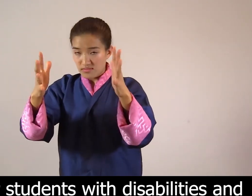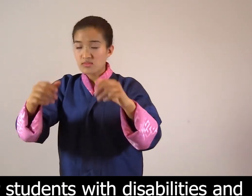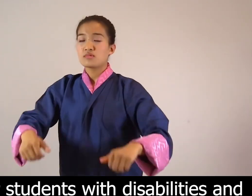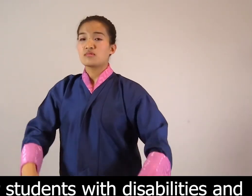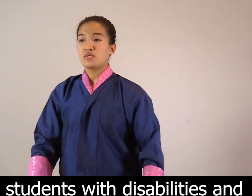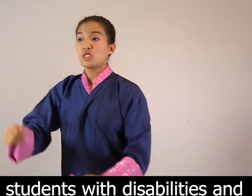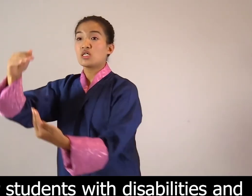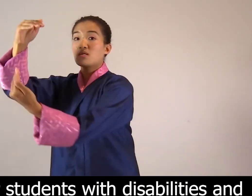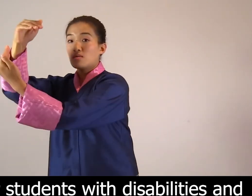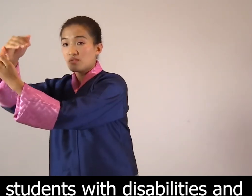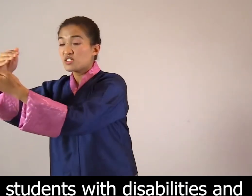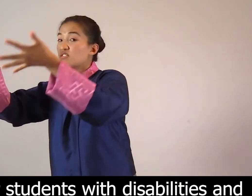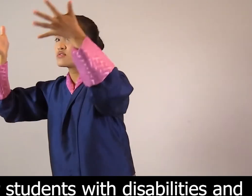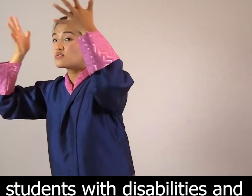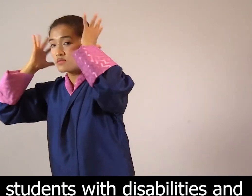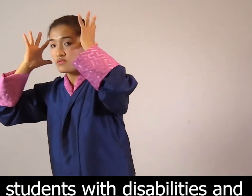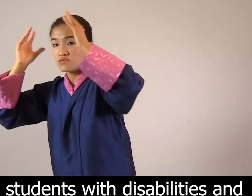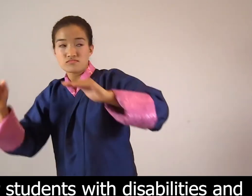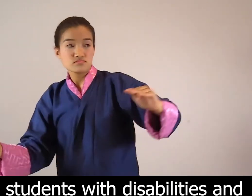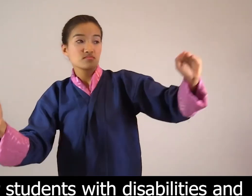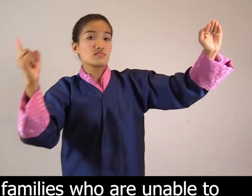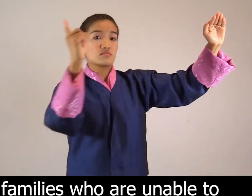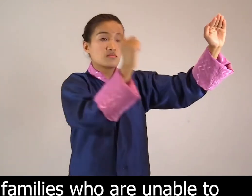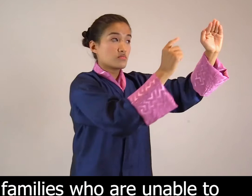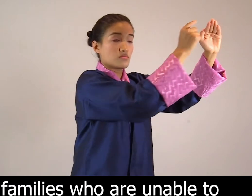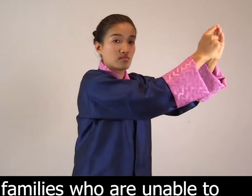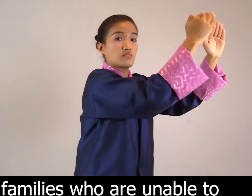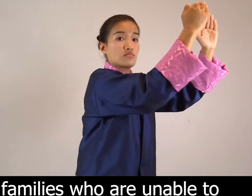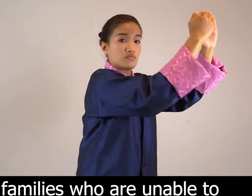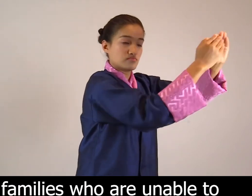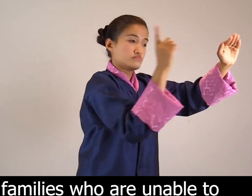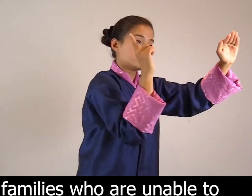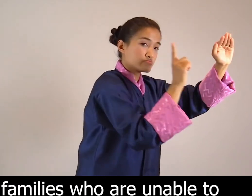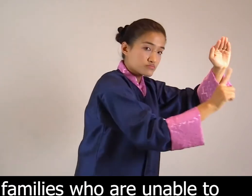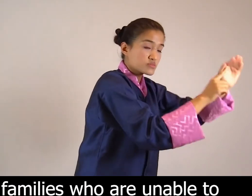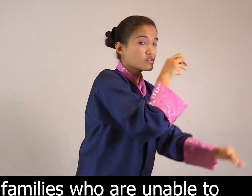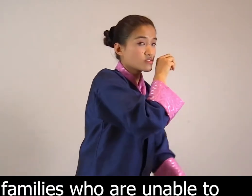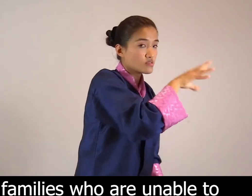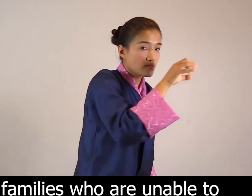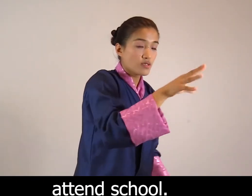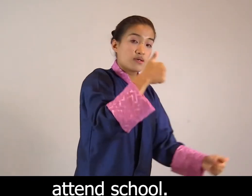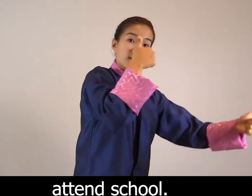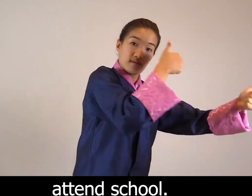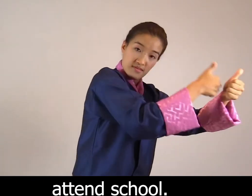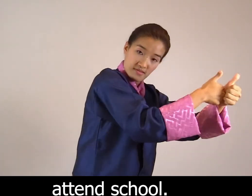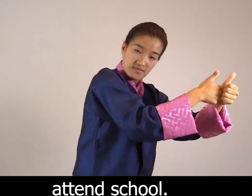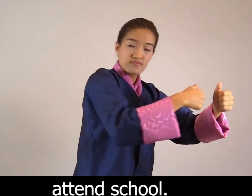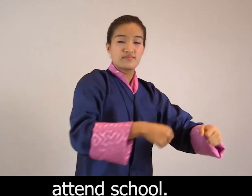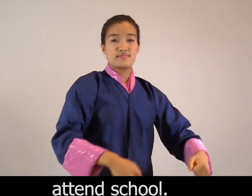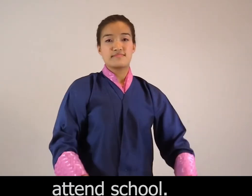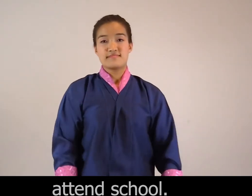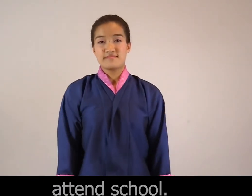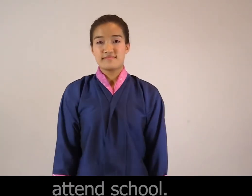alternative options for students with disabilities and families who are unable to attend